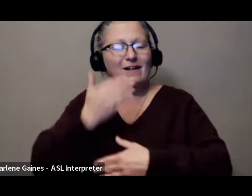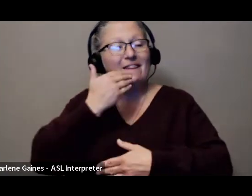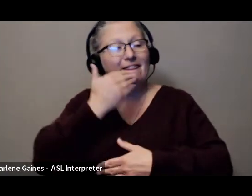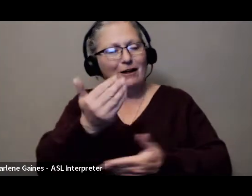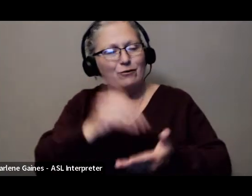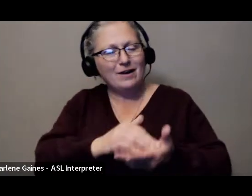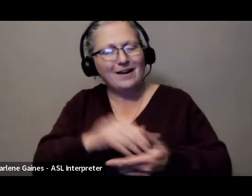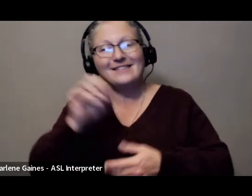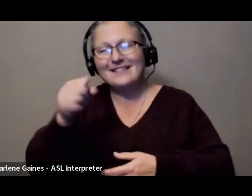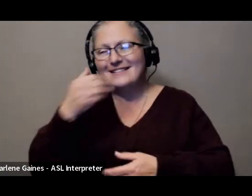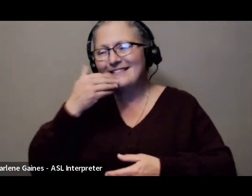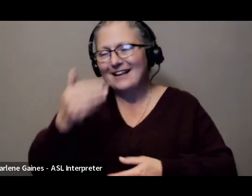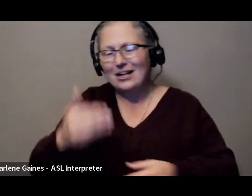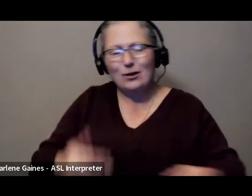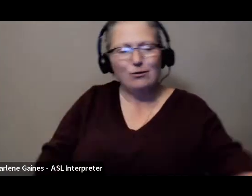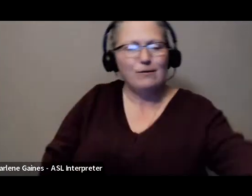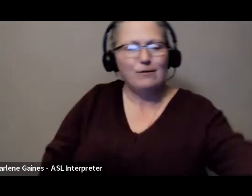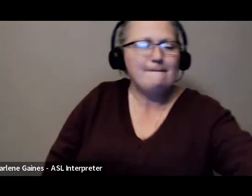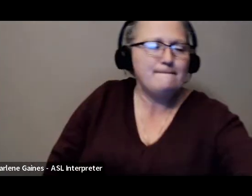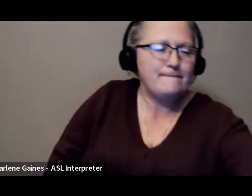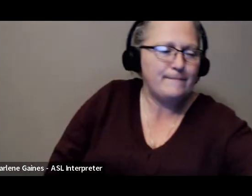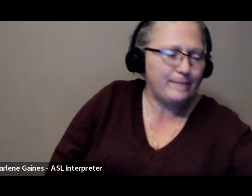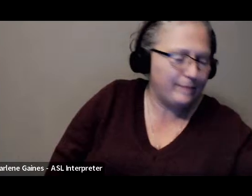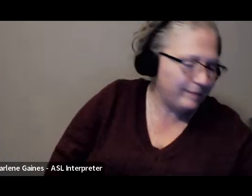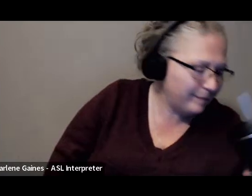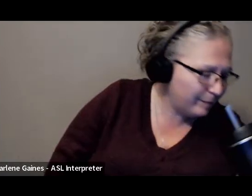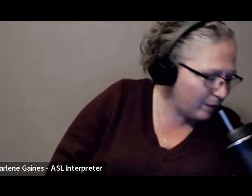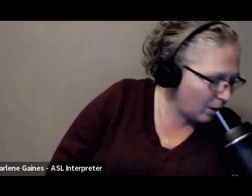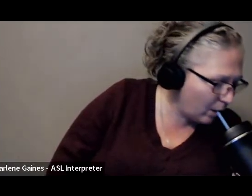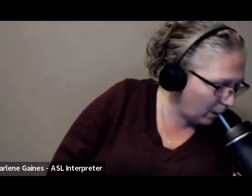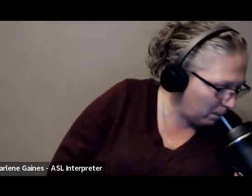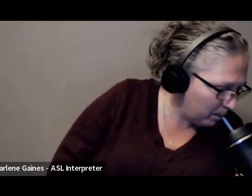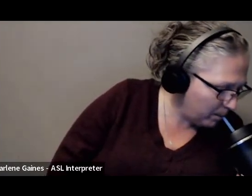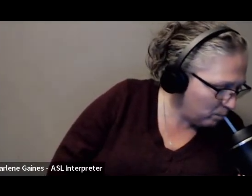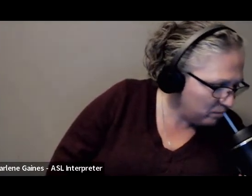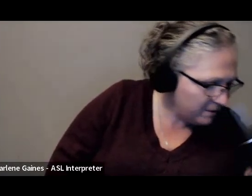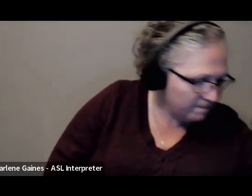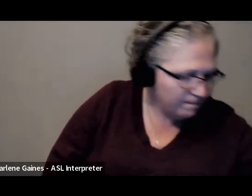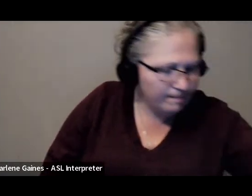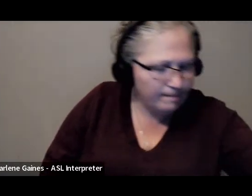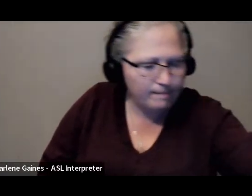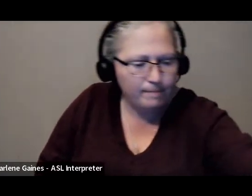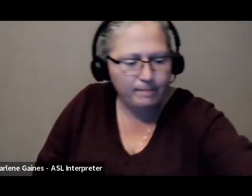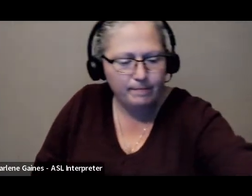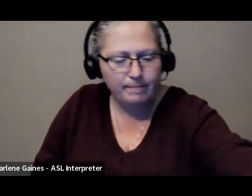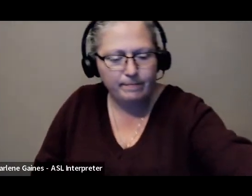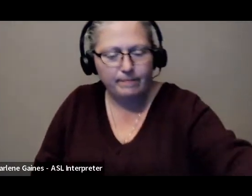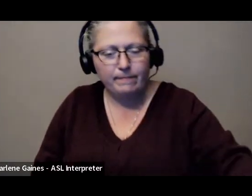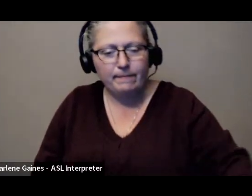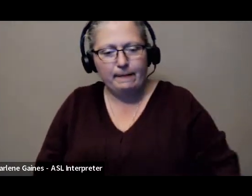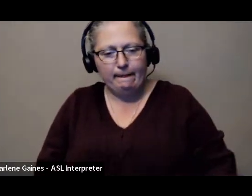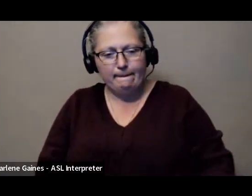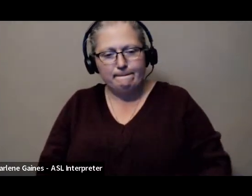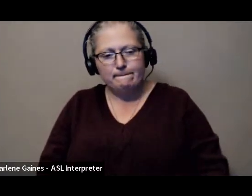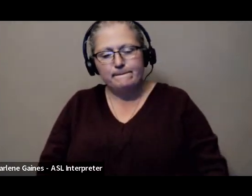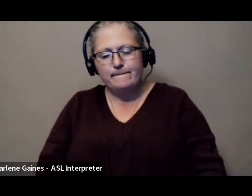again. So yeah. Thanks. Thank you. All right. Let me see.